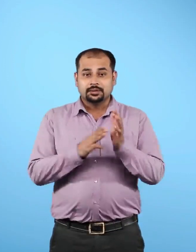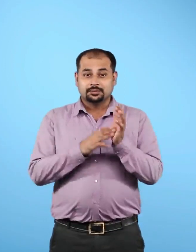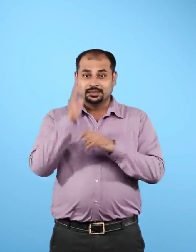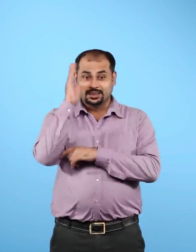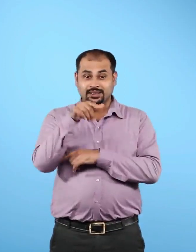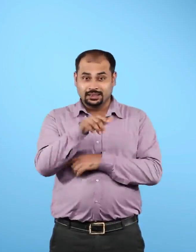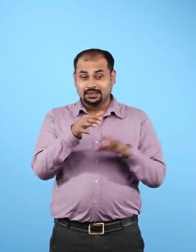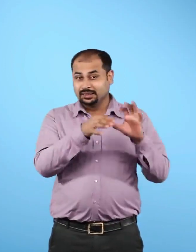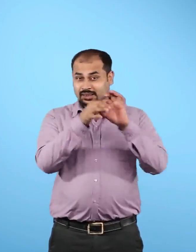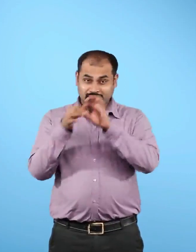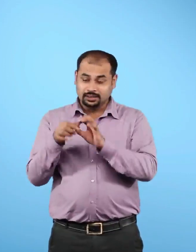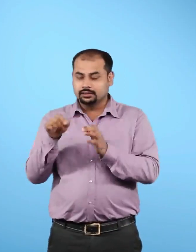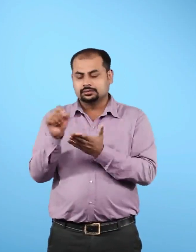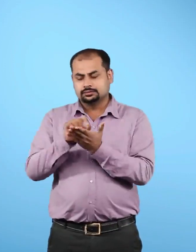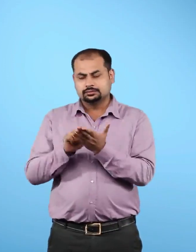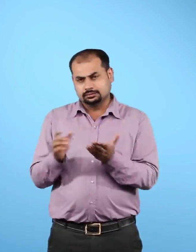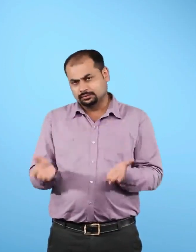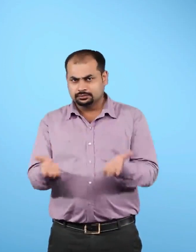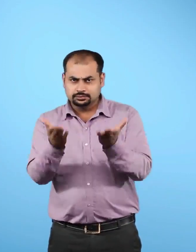Write in meters.